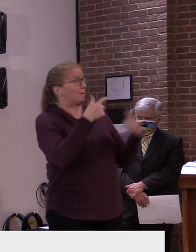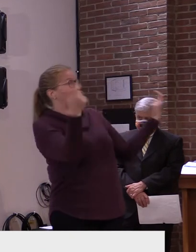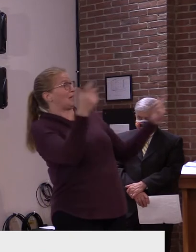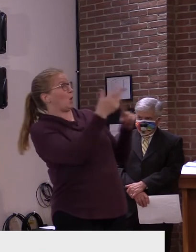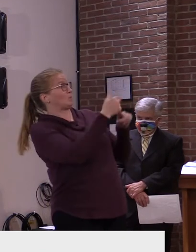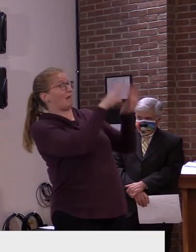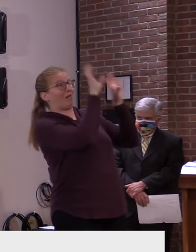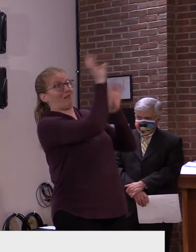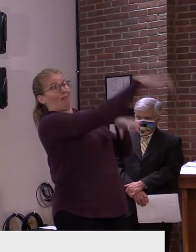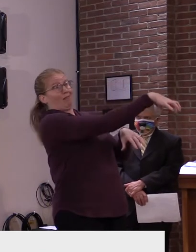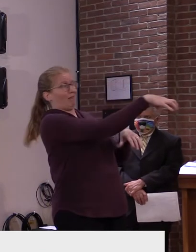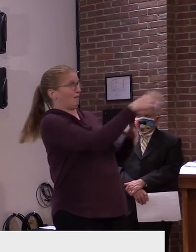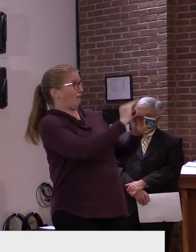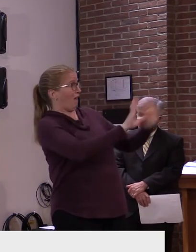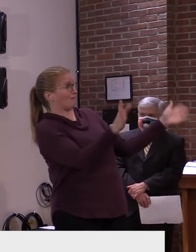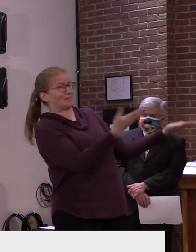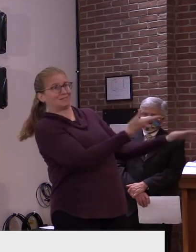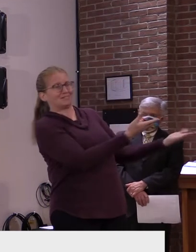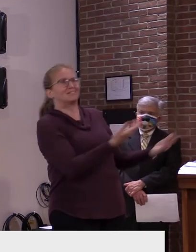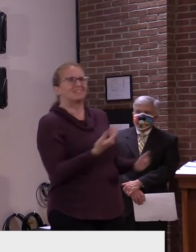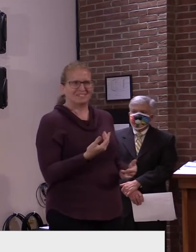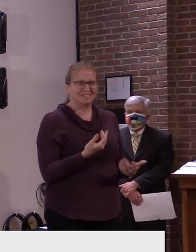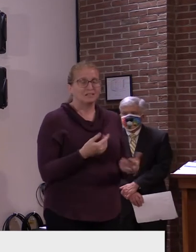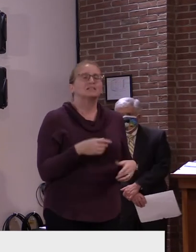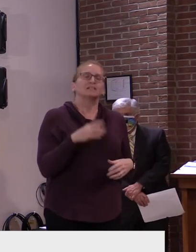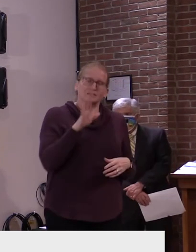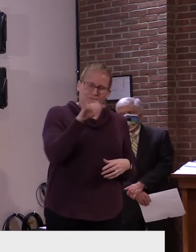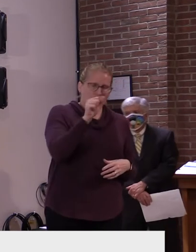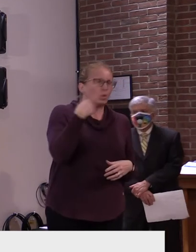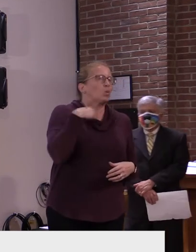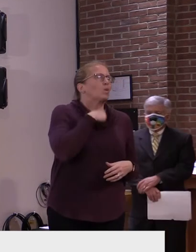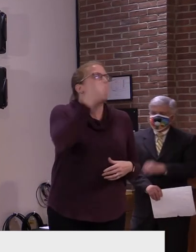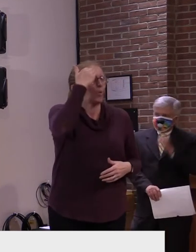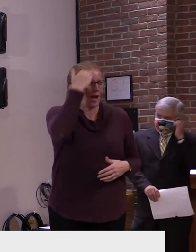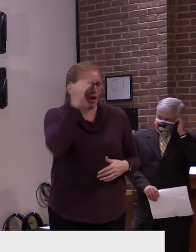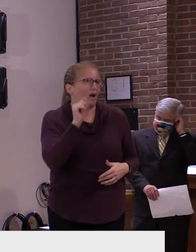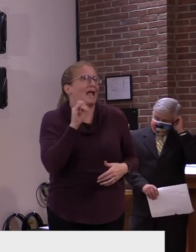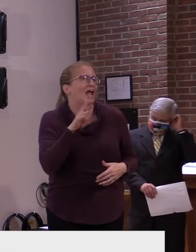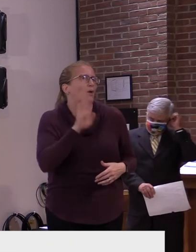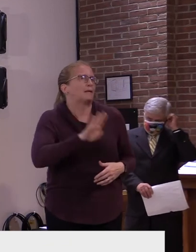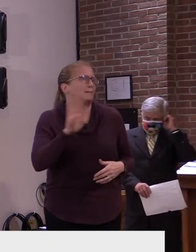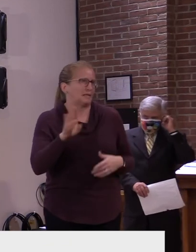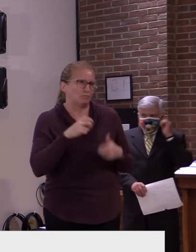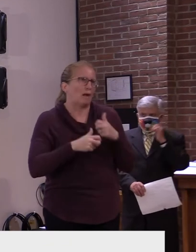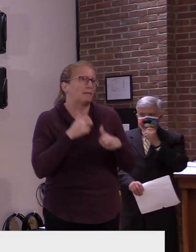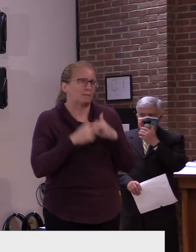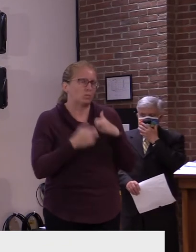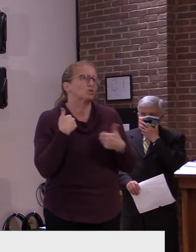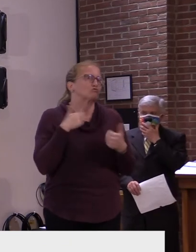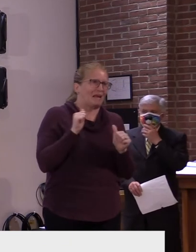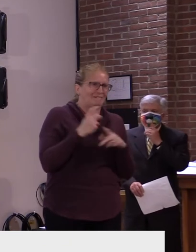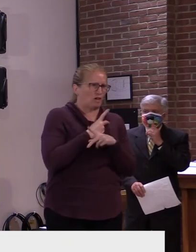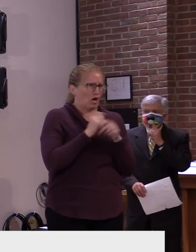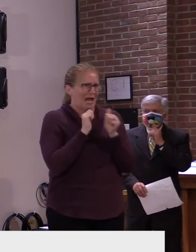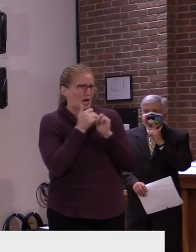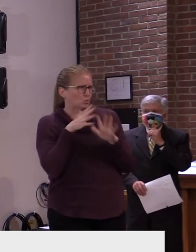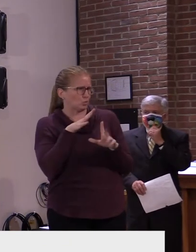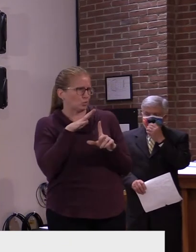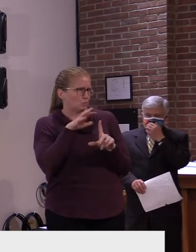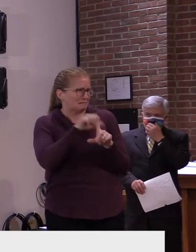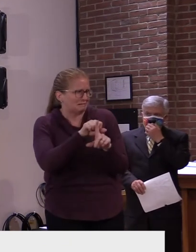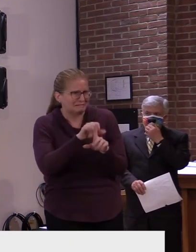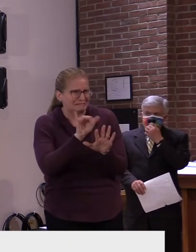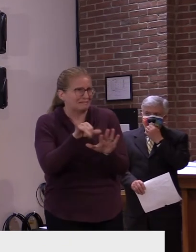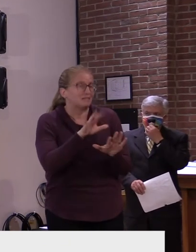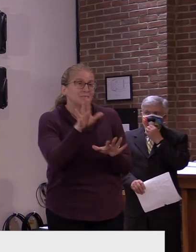bnb uh airbnbs and we're trying to get a handle on that as well but as you stated it's difficult um because it's a